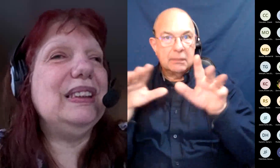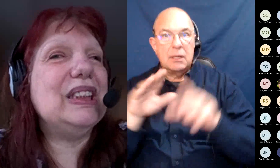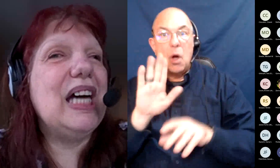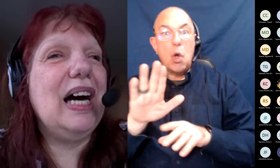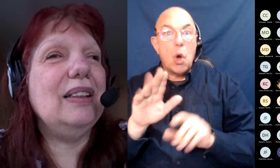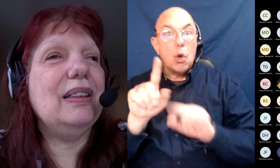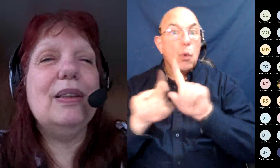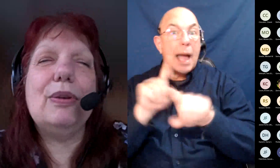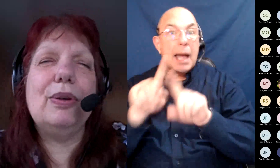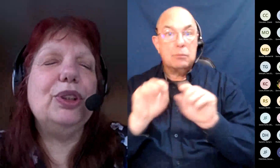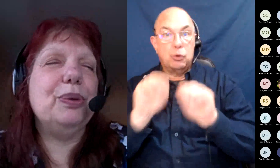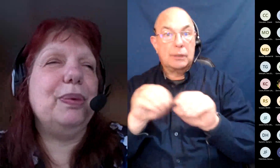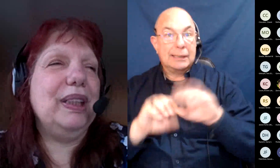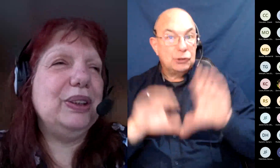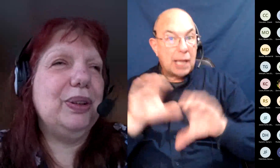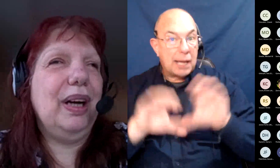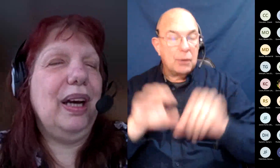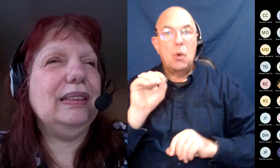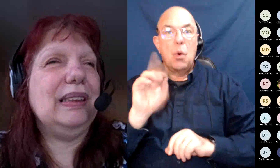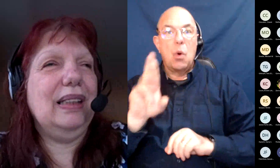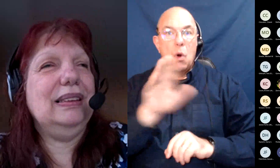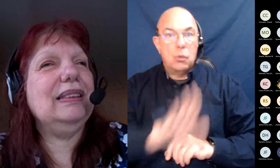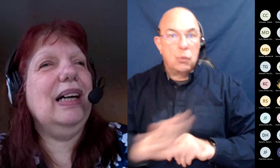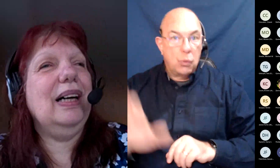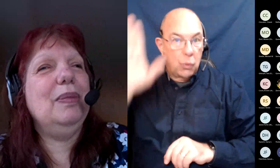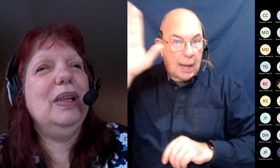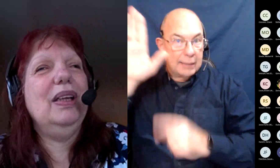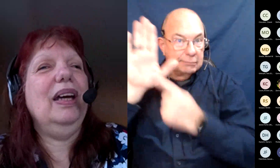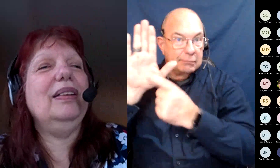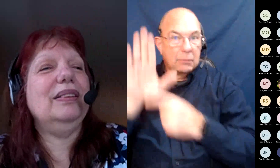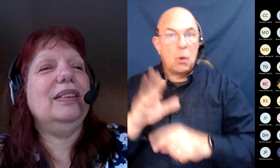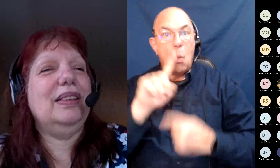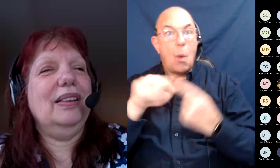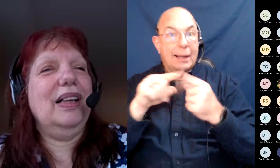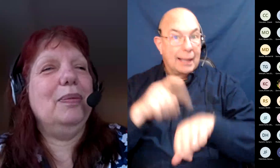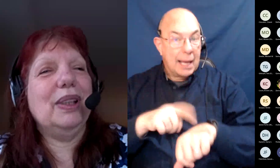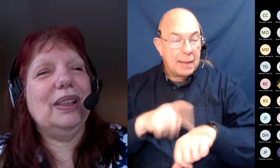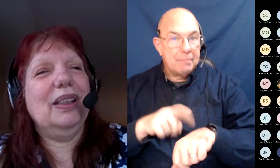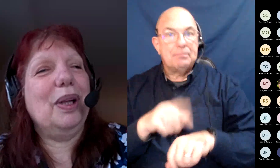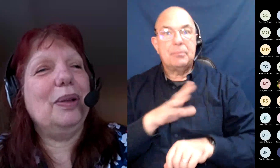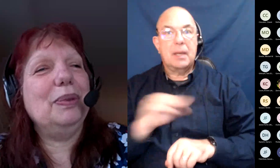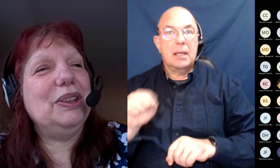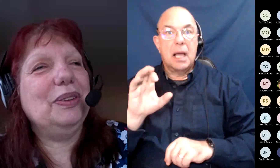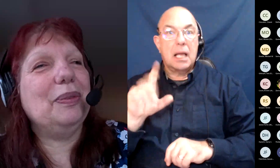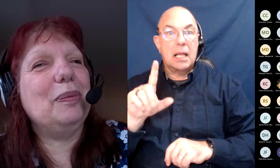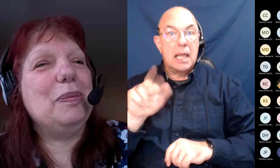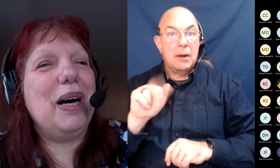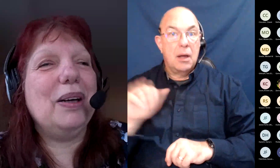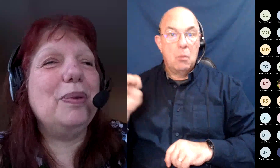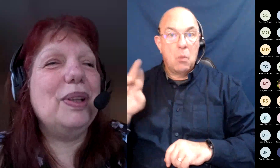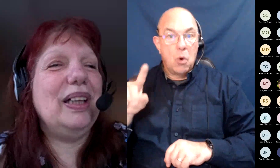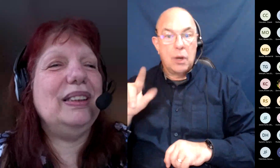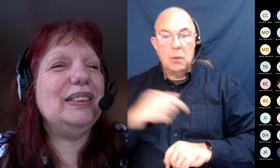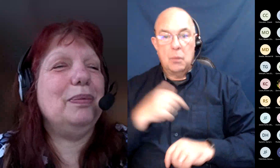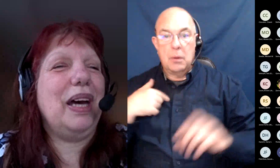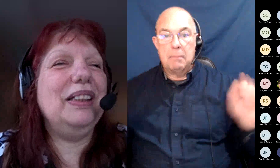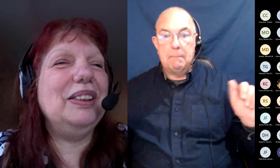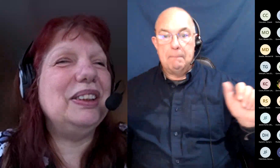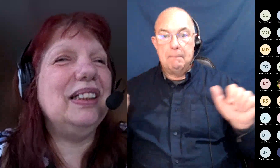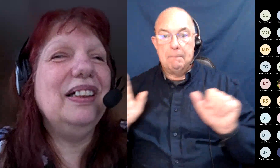questions in the chat or to raise your hand at the time, and Clara Morgan will return. Will be back with